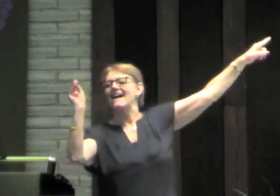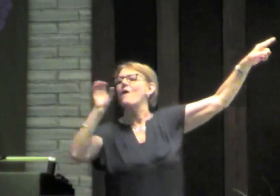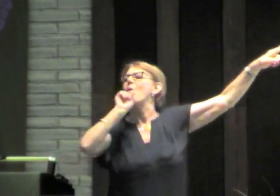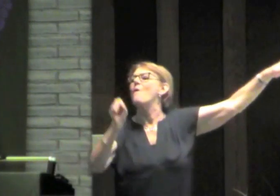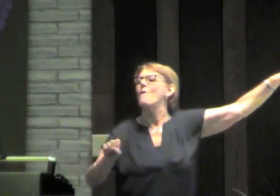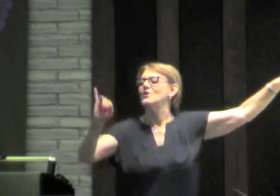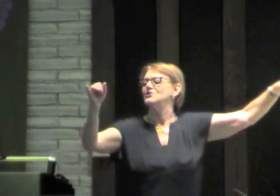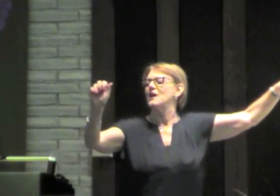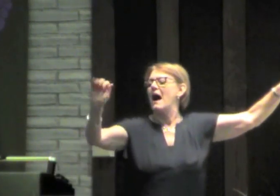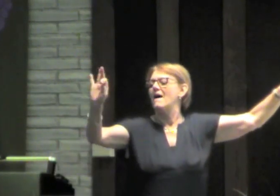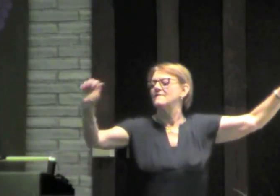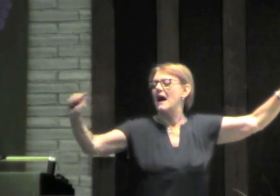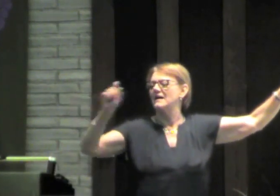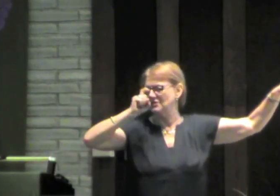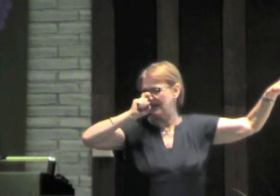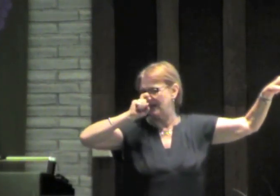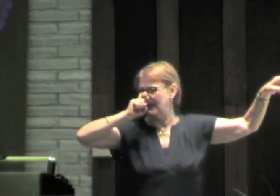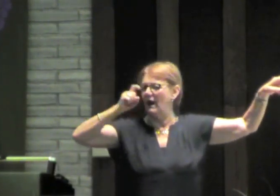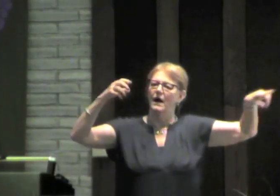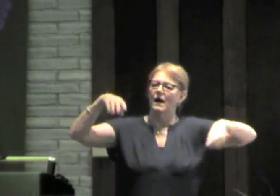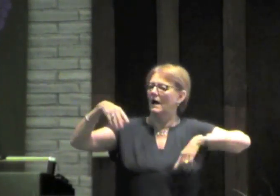Now here's Tel Aviv and Old Jaffa.